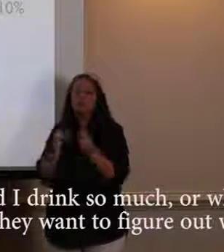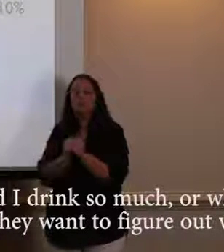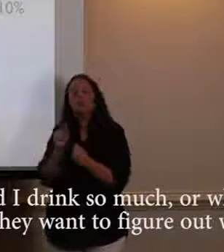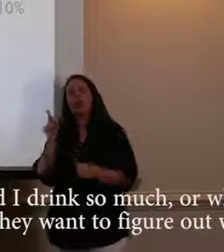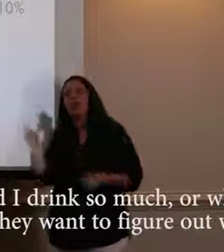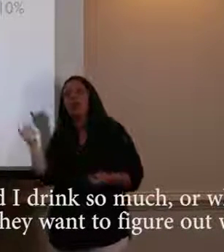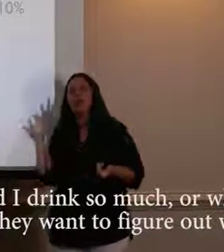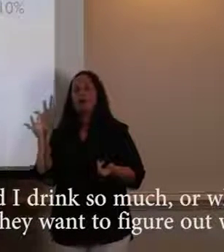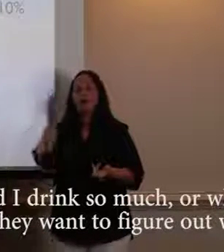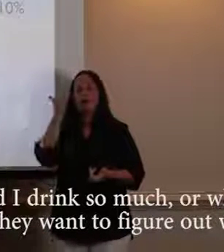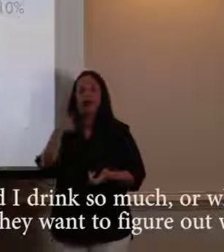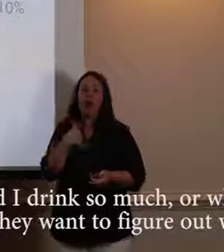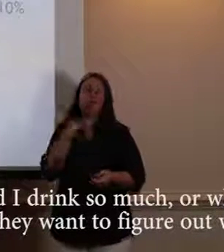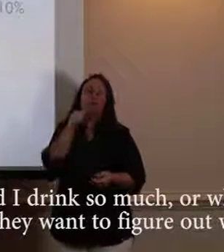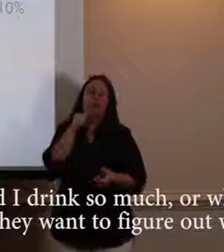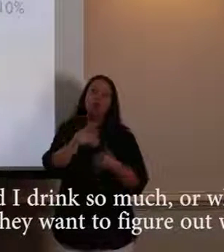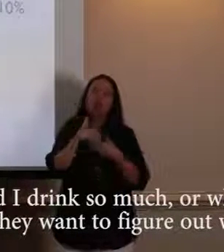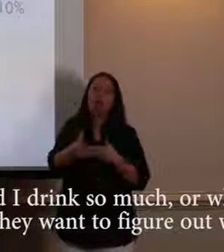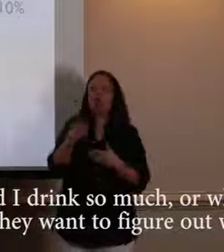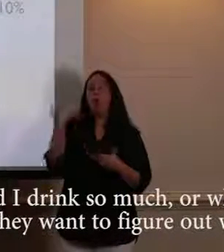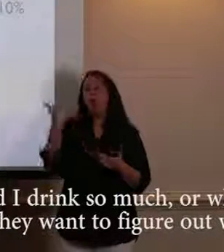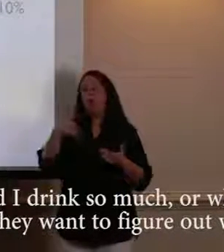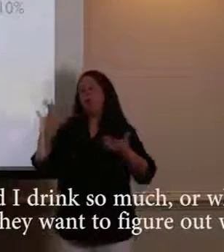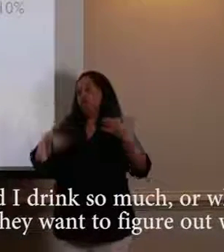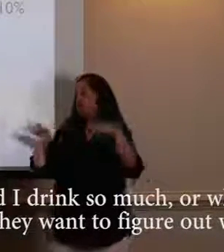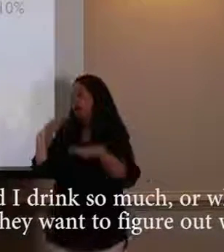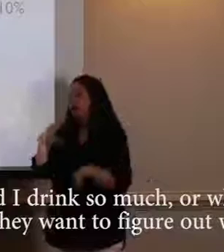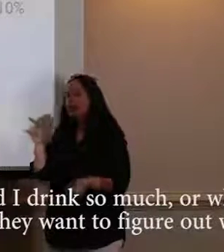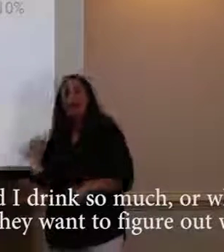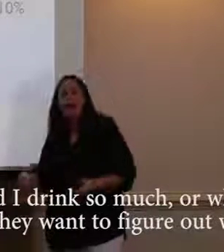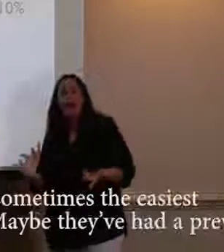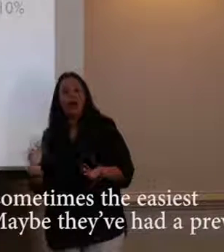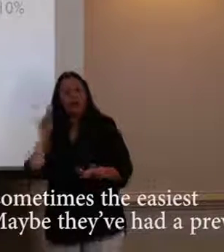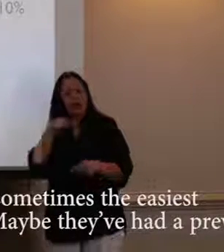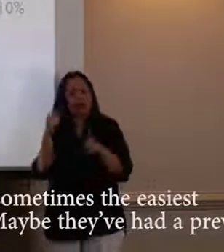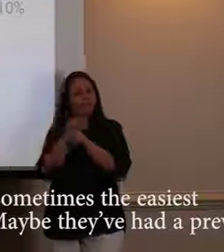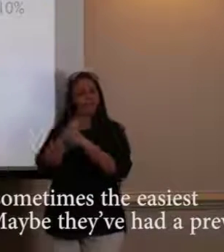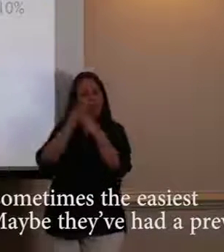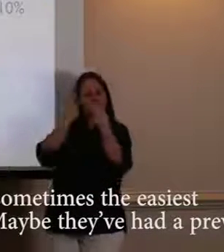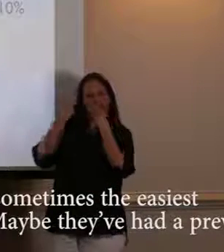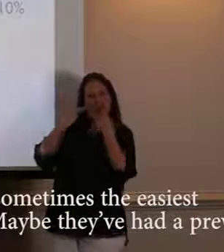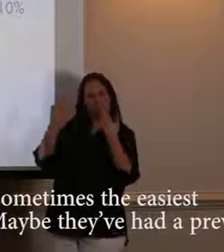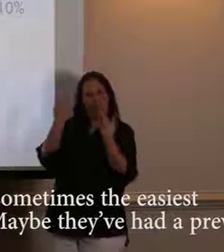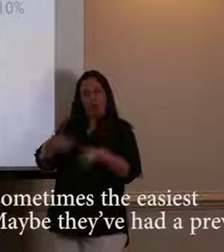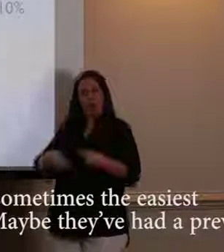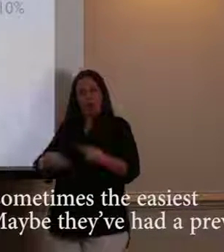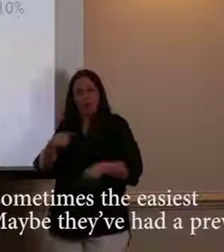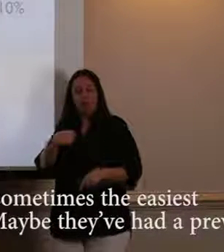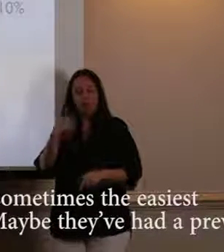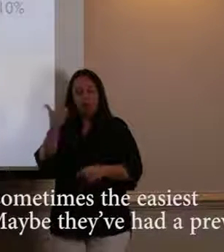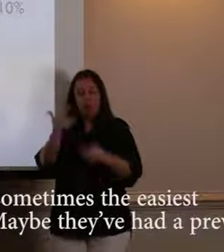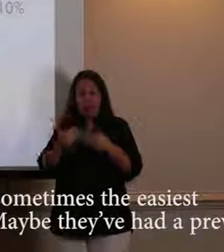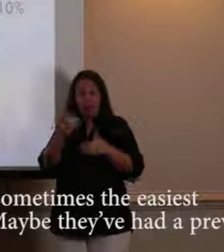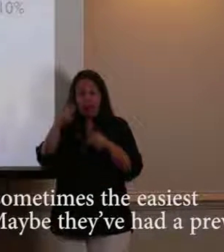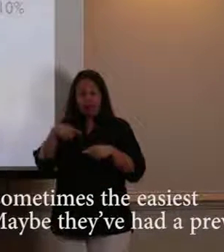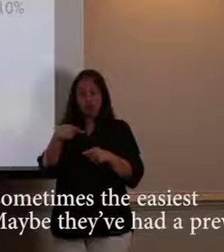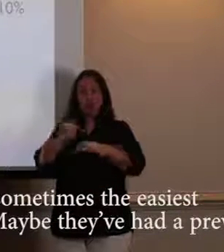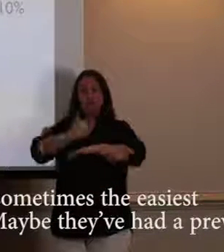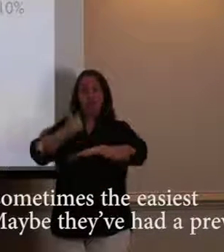why did I drink so much? Or why did I wear that? They want to figure out why this happened to them, and sometimes the easiest person to blame is yourself.